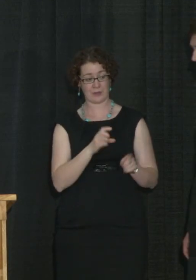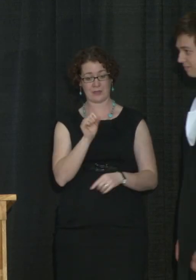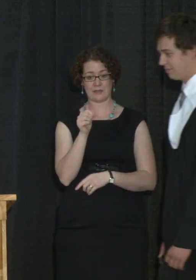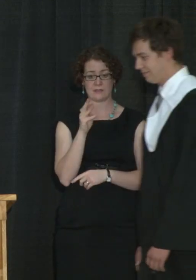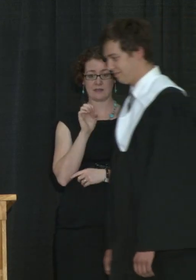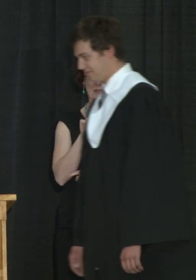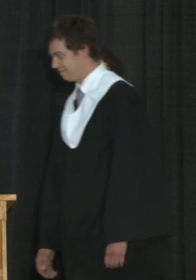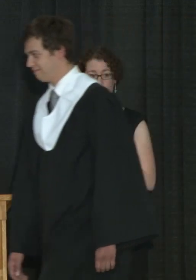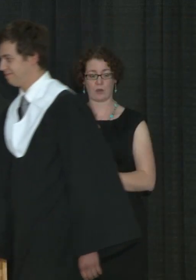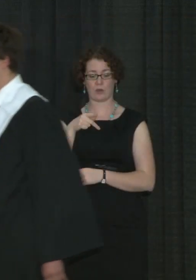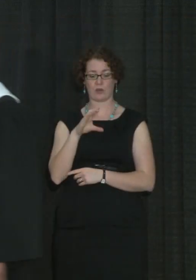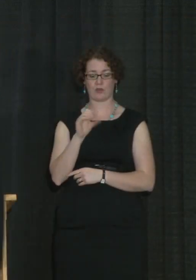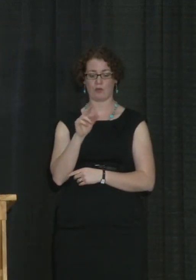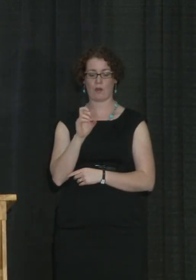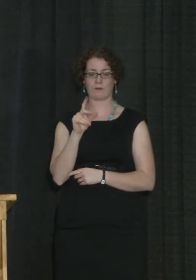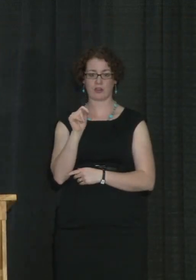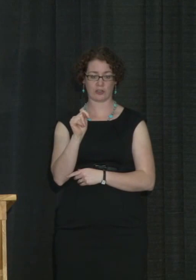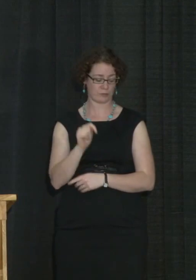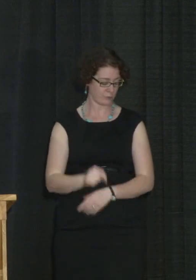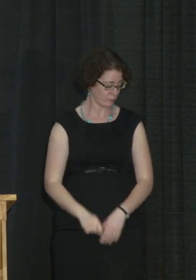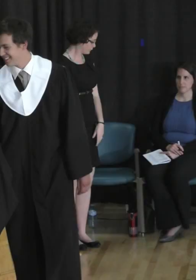Samuel Crawford.